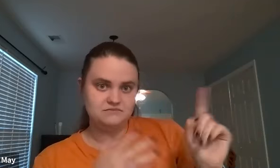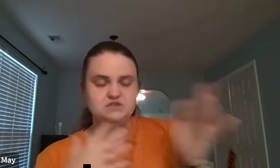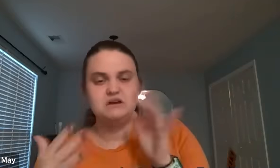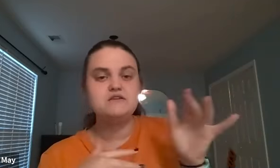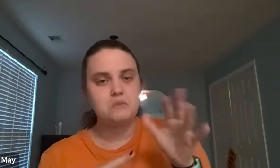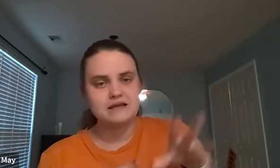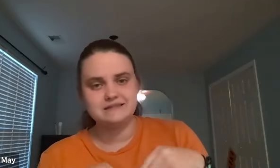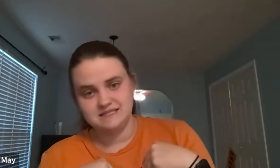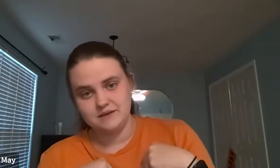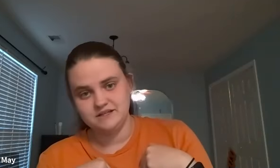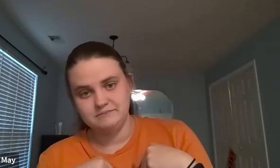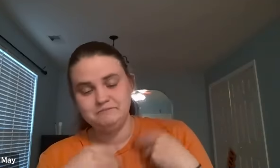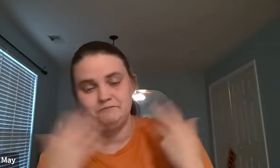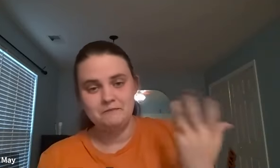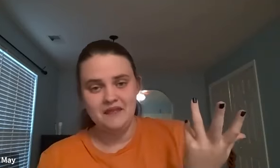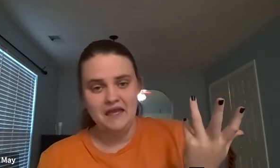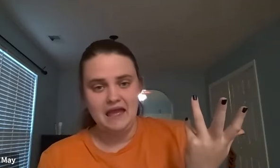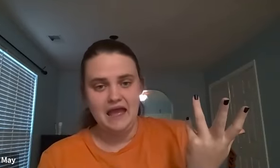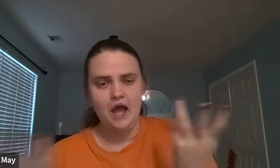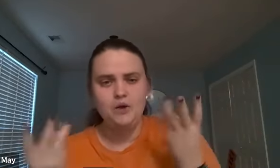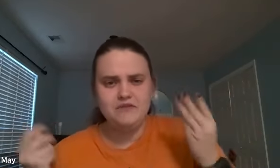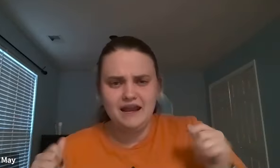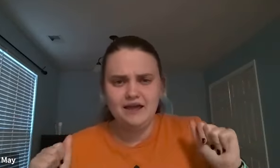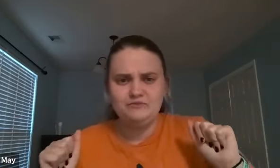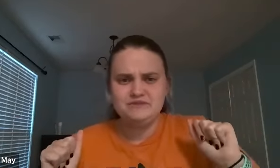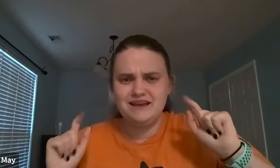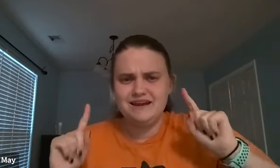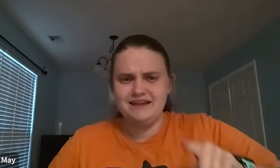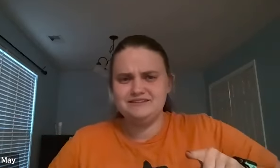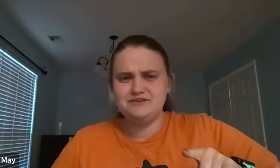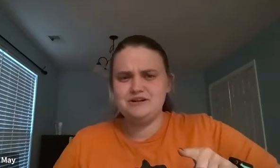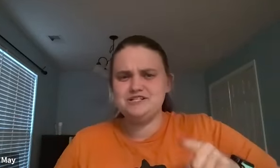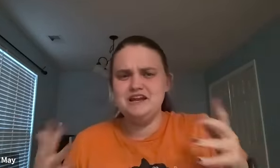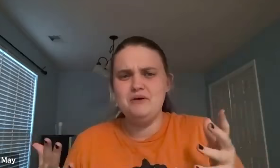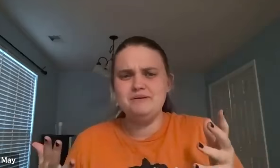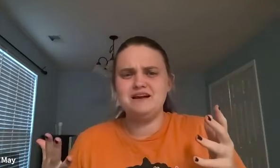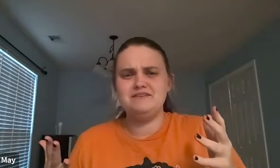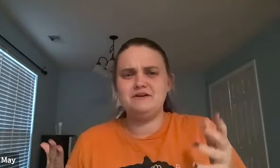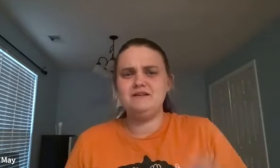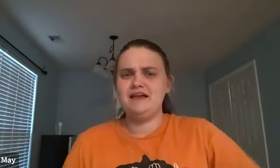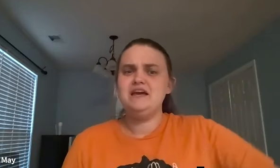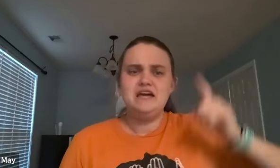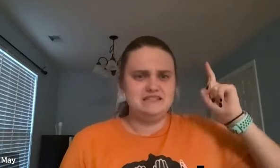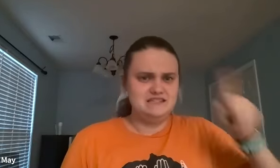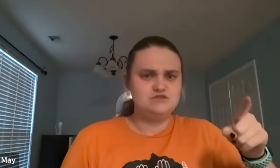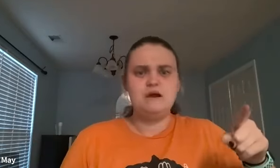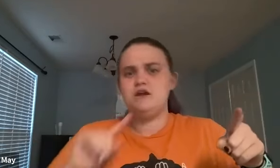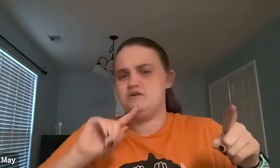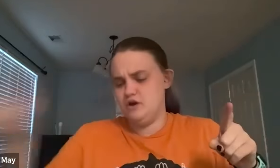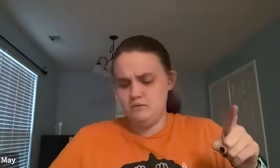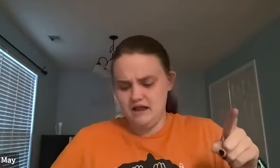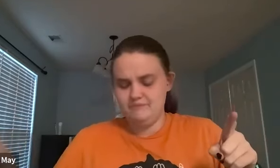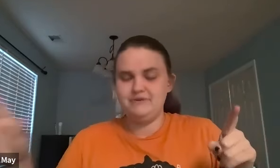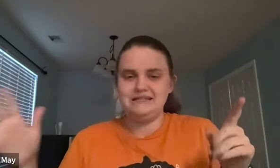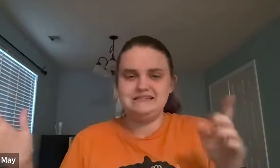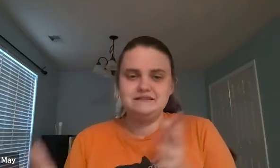So either way is accepted. I hope that helps kind of answer the question. I know it's not a very like, it's this way or no way, but